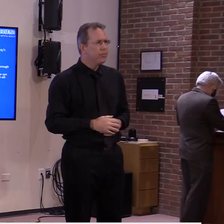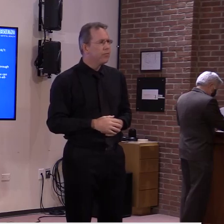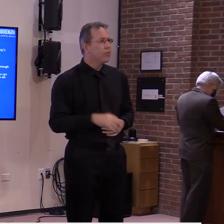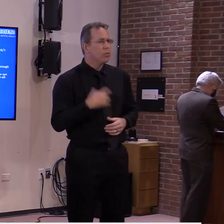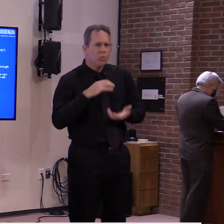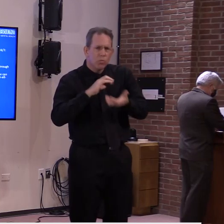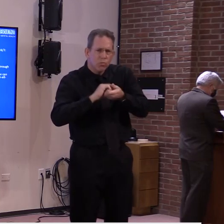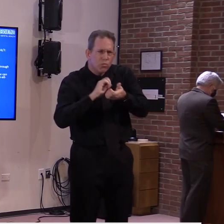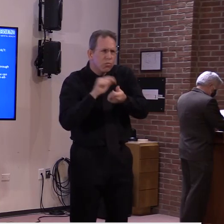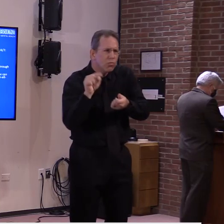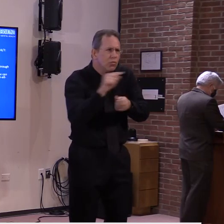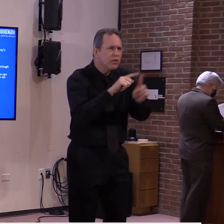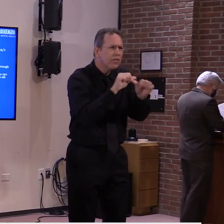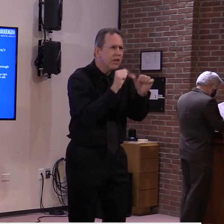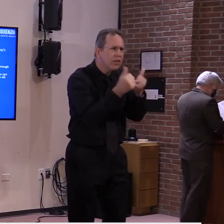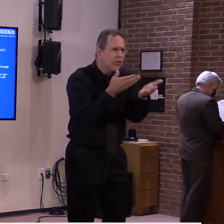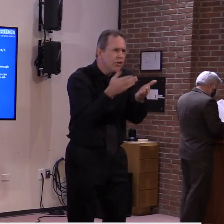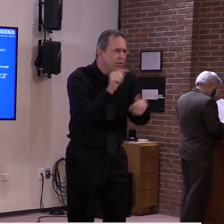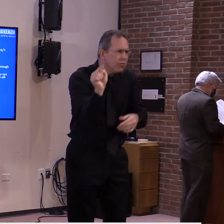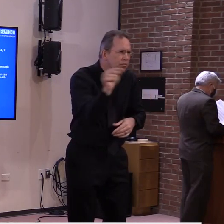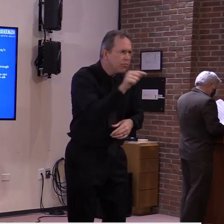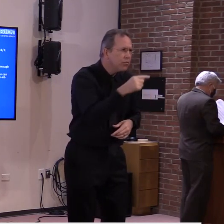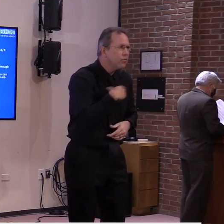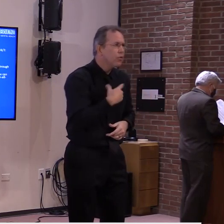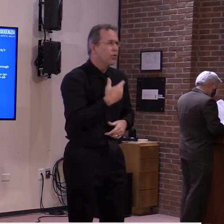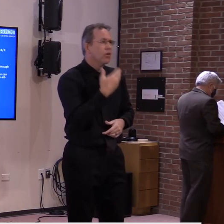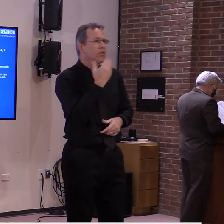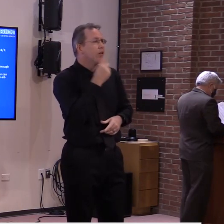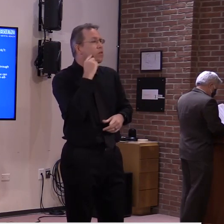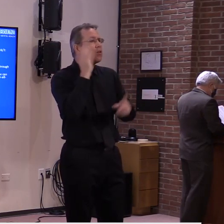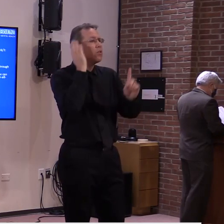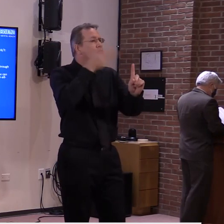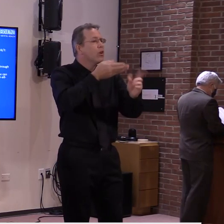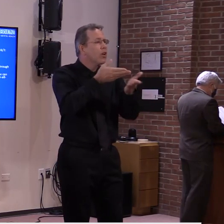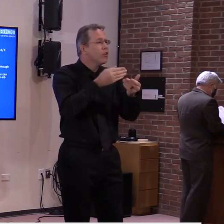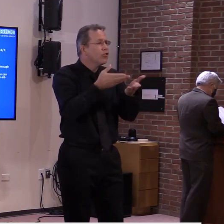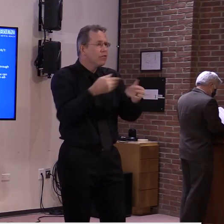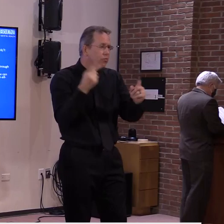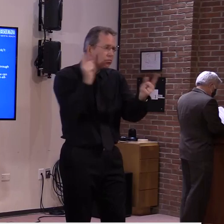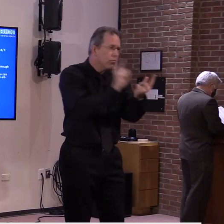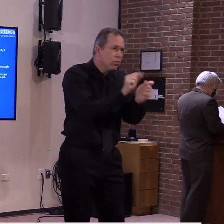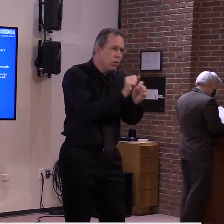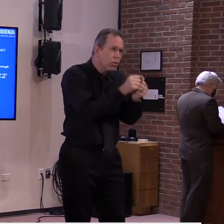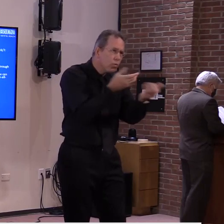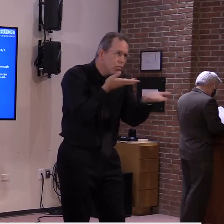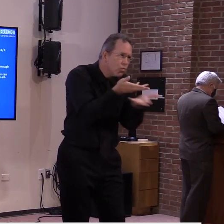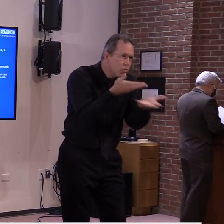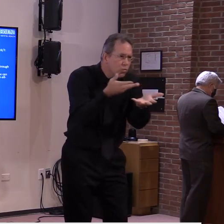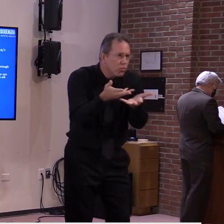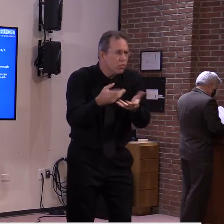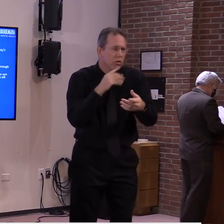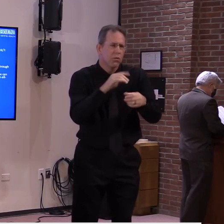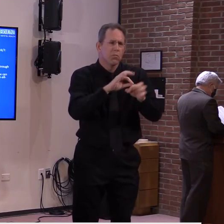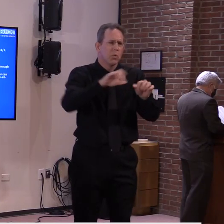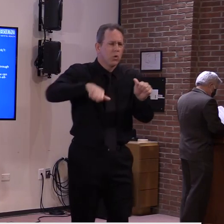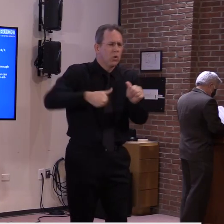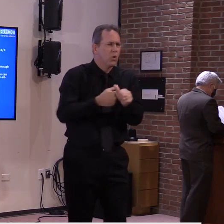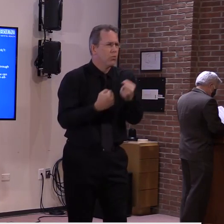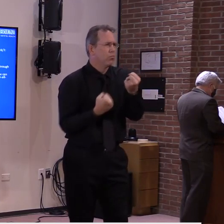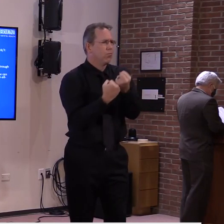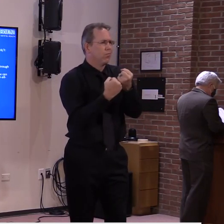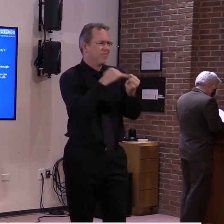I want to take a moment to thank our direct care mental health workers, who are truly the backbone of our mental health system and work